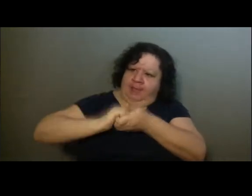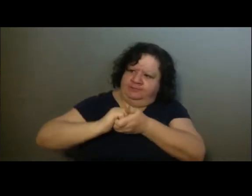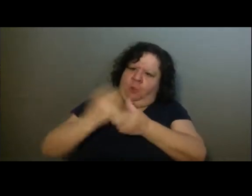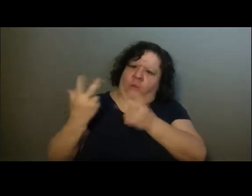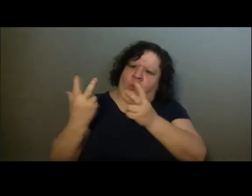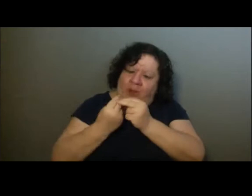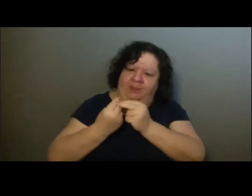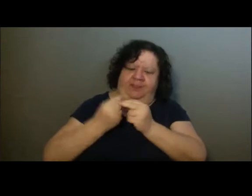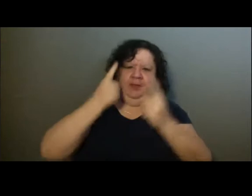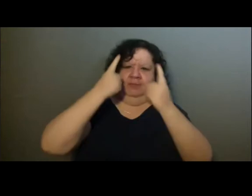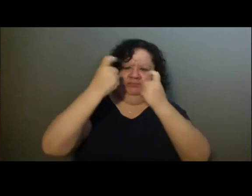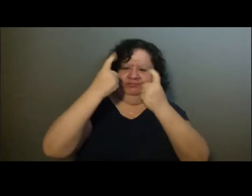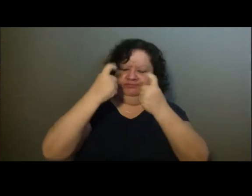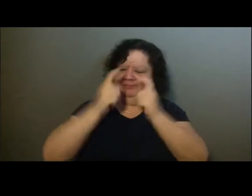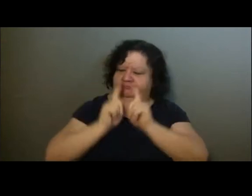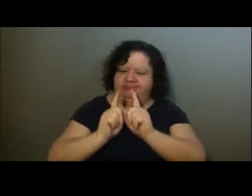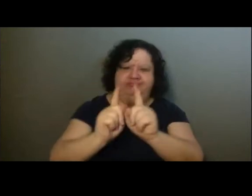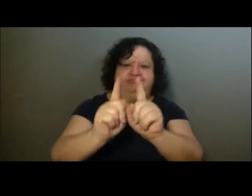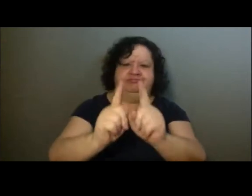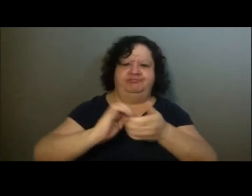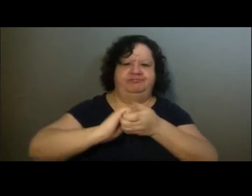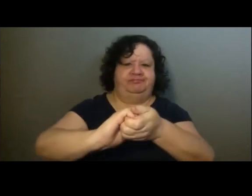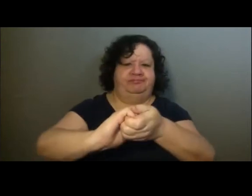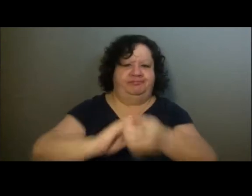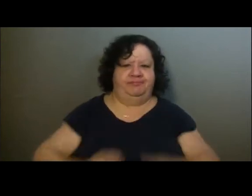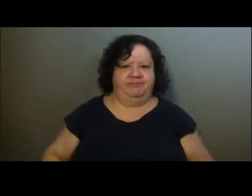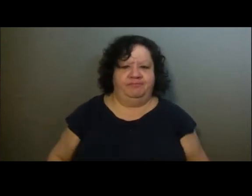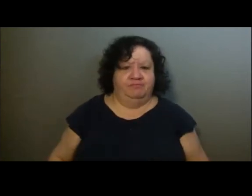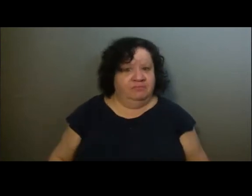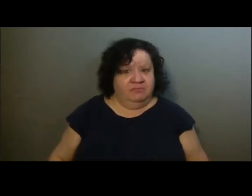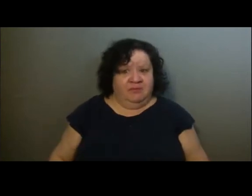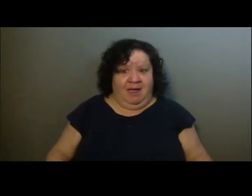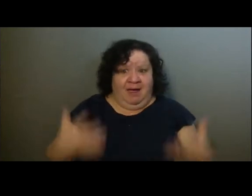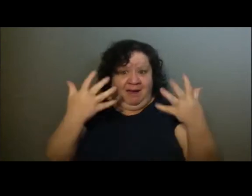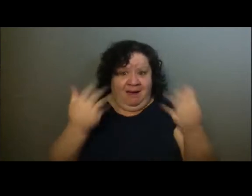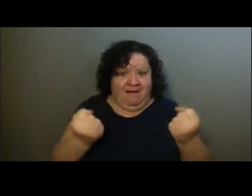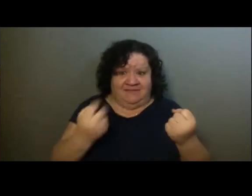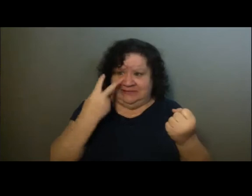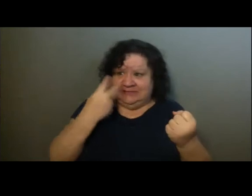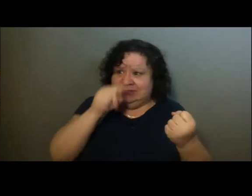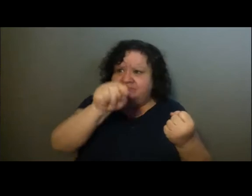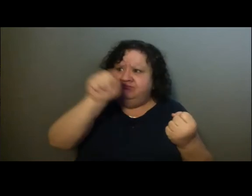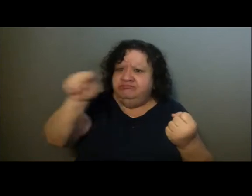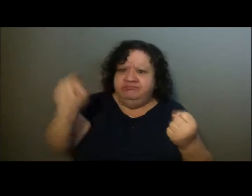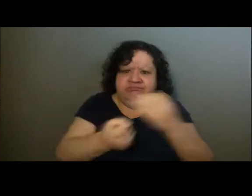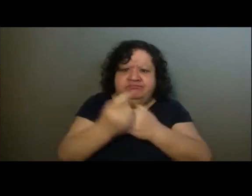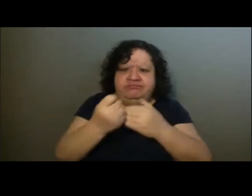There are already some examples of successful partnerships and efforts in this regard. However, a lot more still needs to be